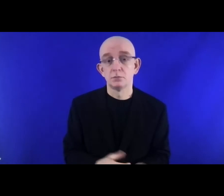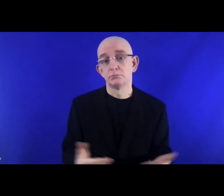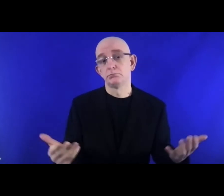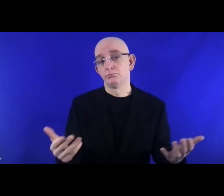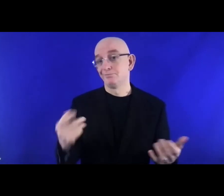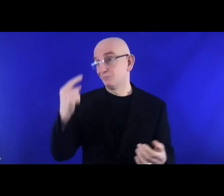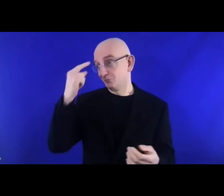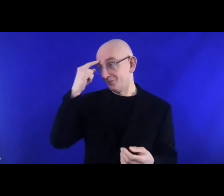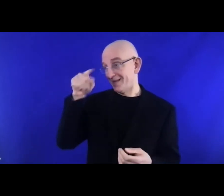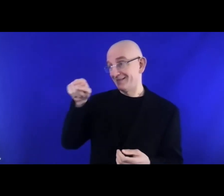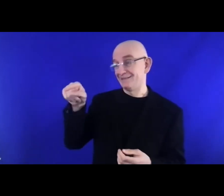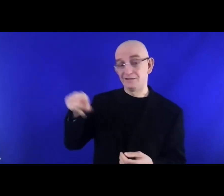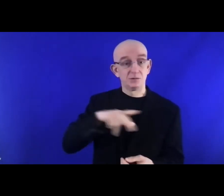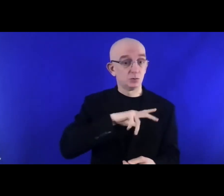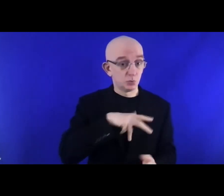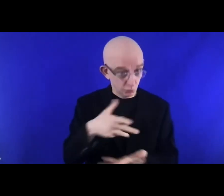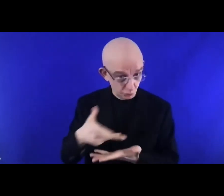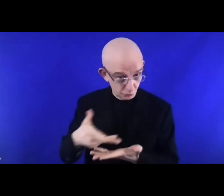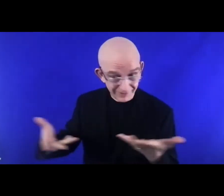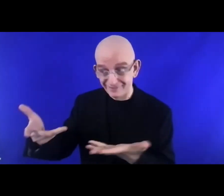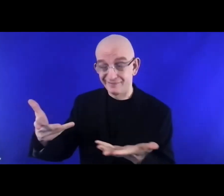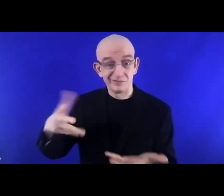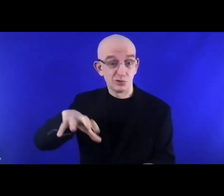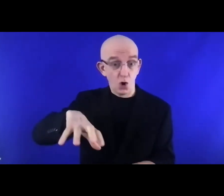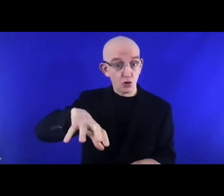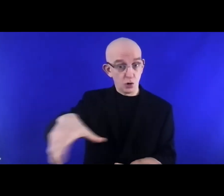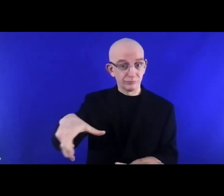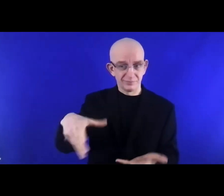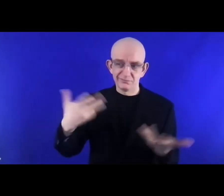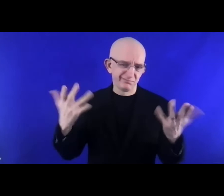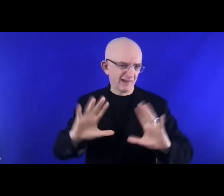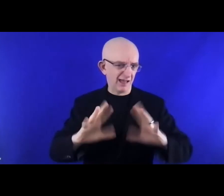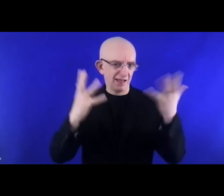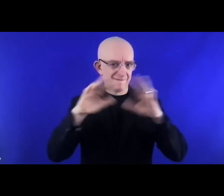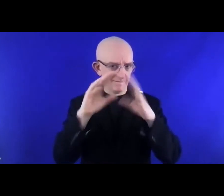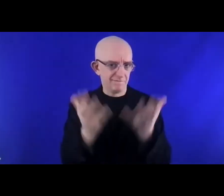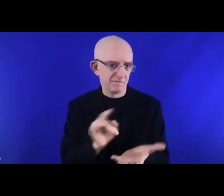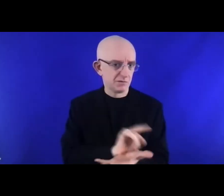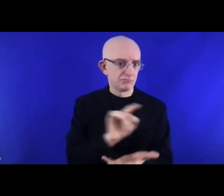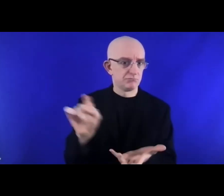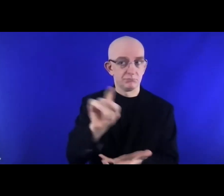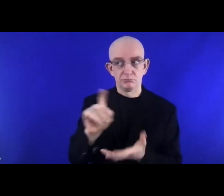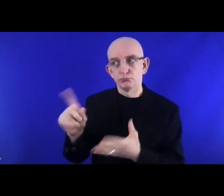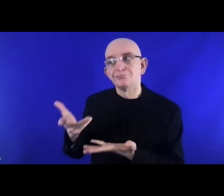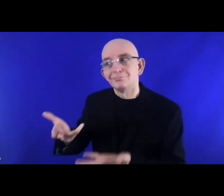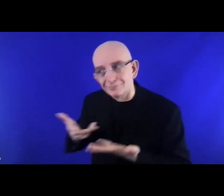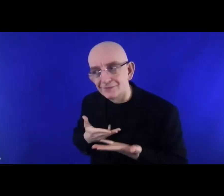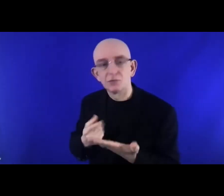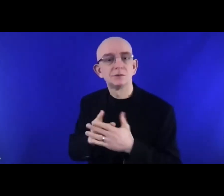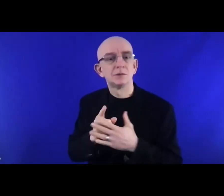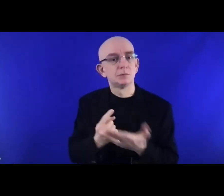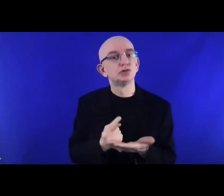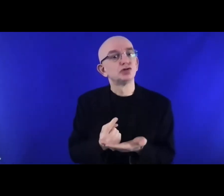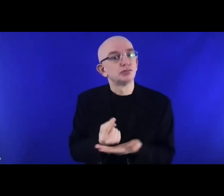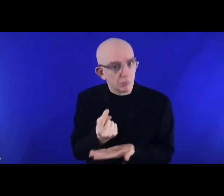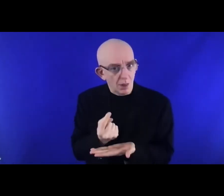should give us a chance like others, just the rest of the people that lives in our community. They should give